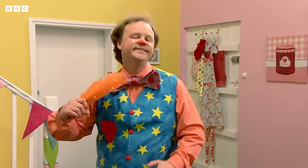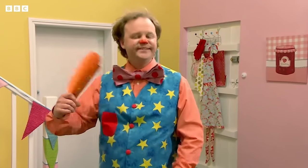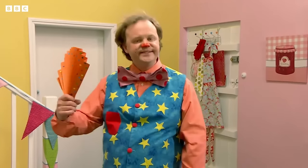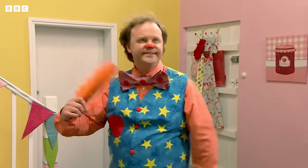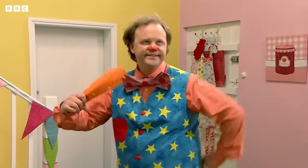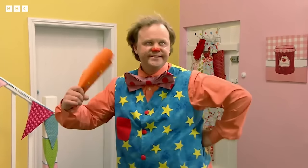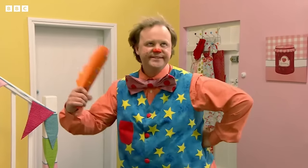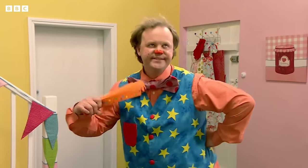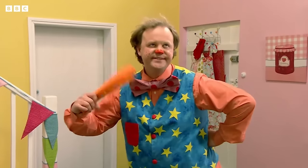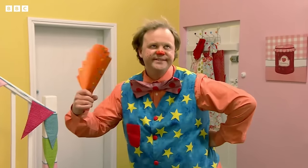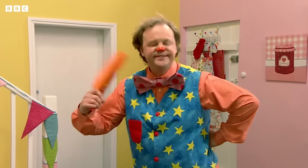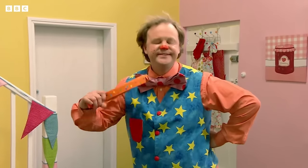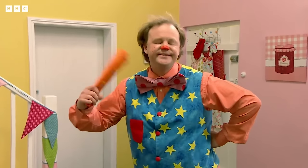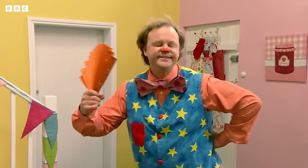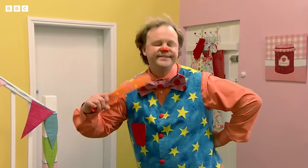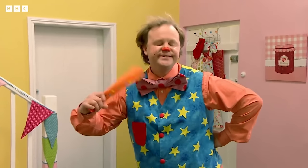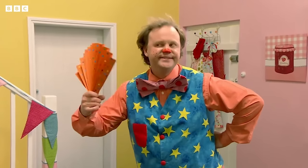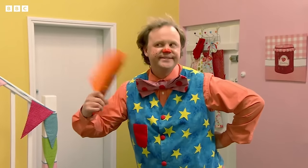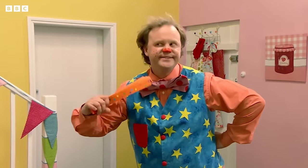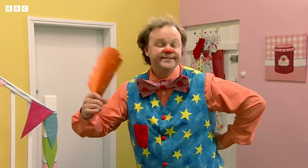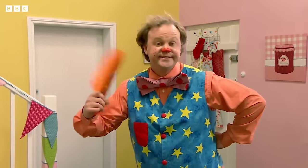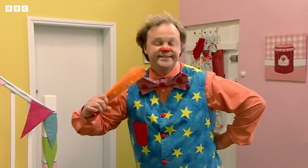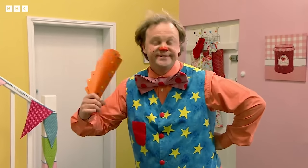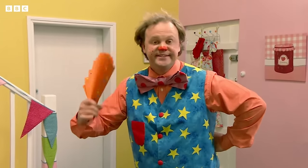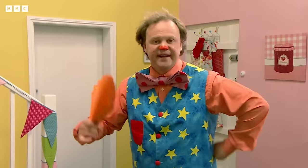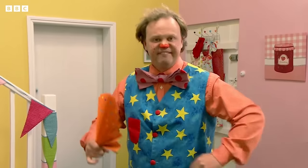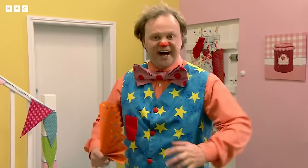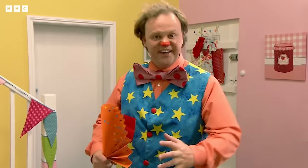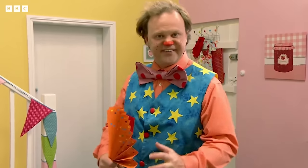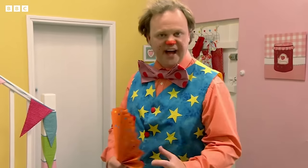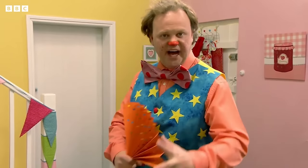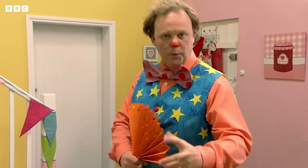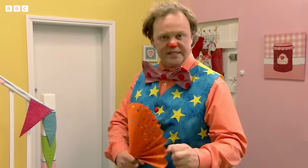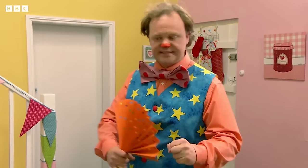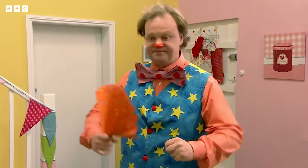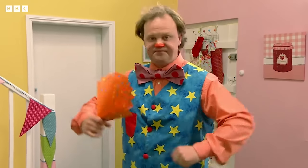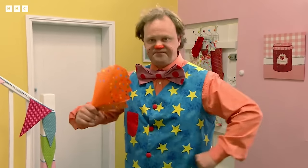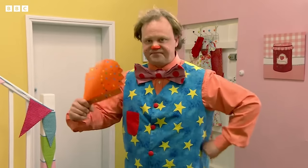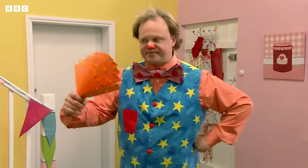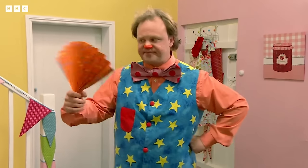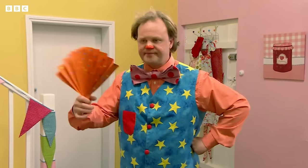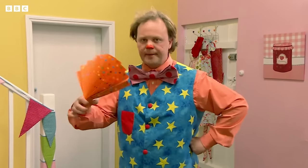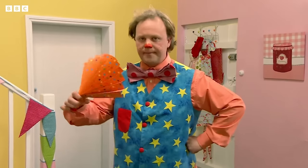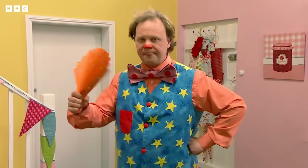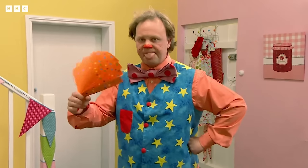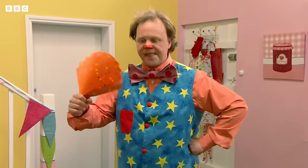Even faster than that, Mr. Tumble. Much faster. Faster? Which...